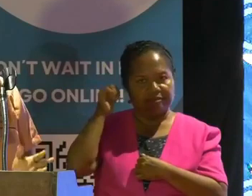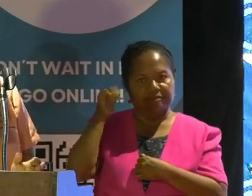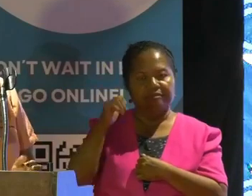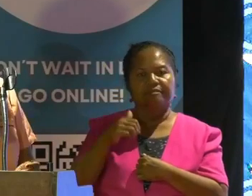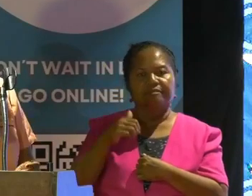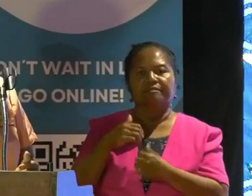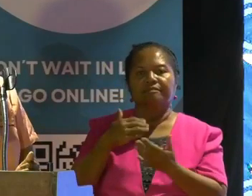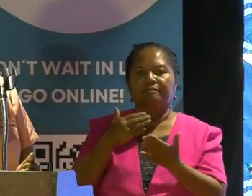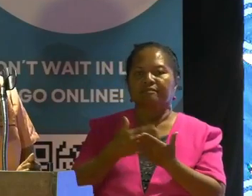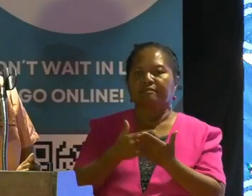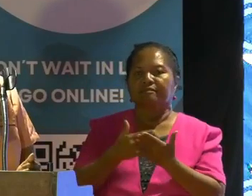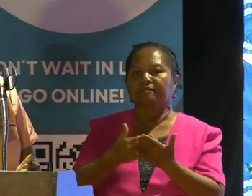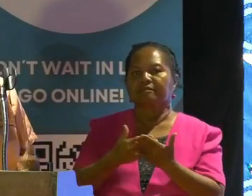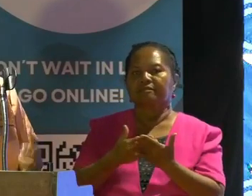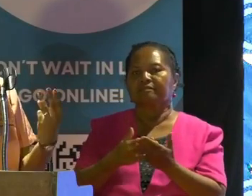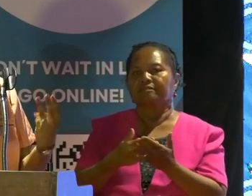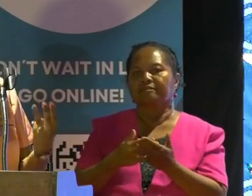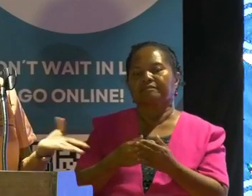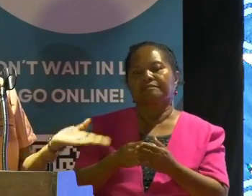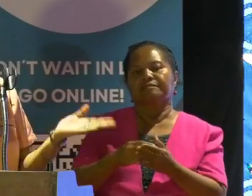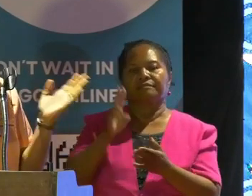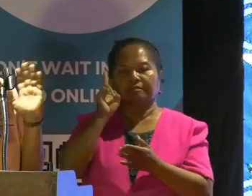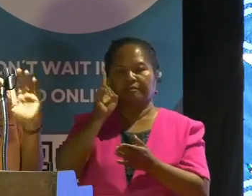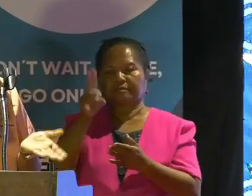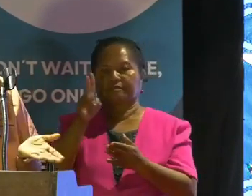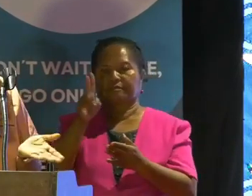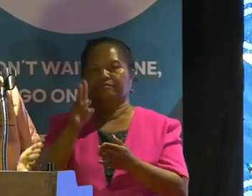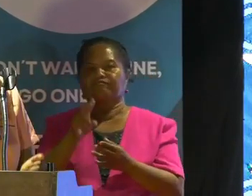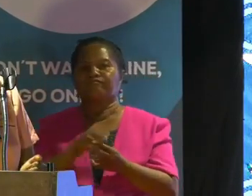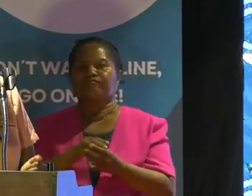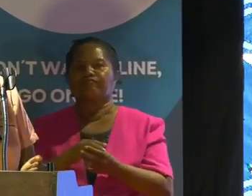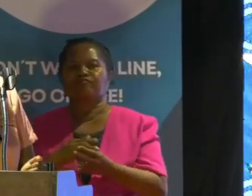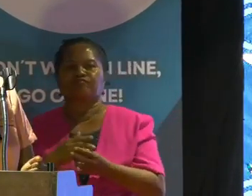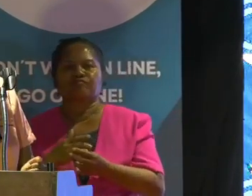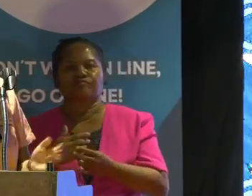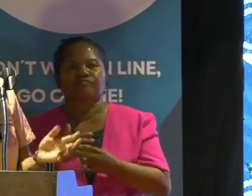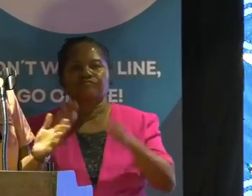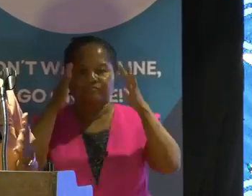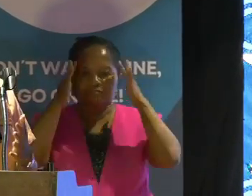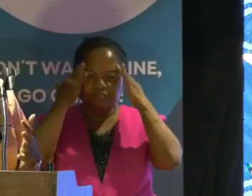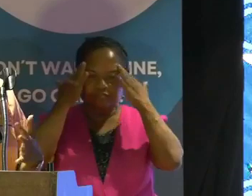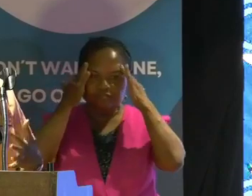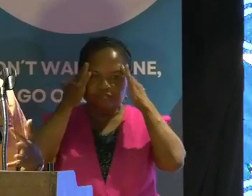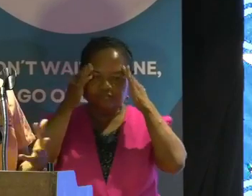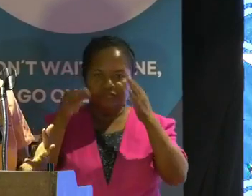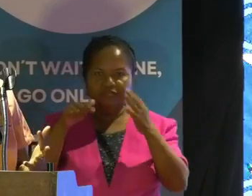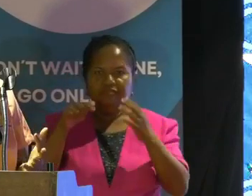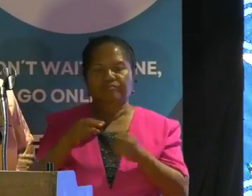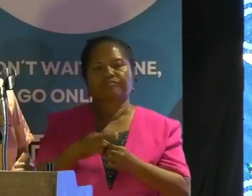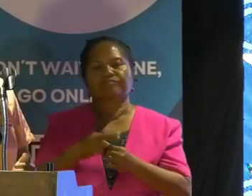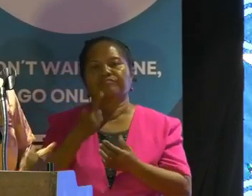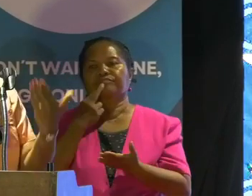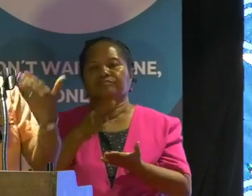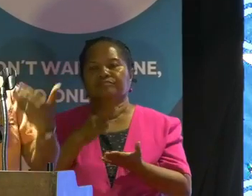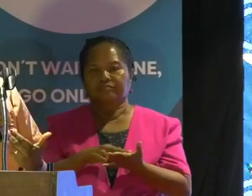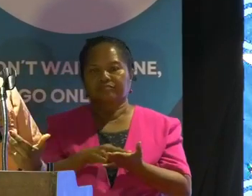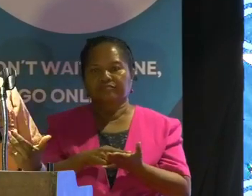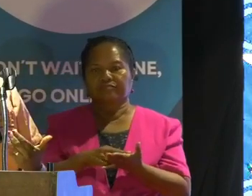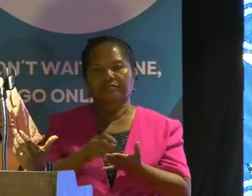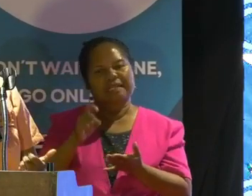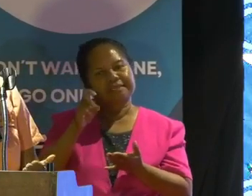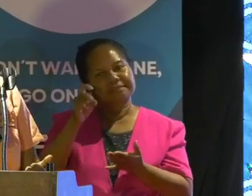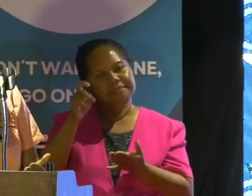onto the electronic platforms, LinkedIn, Facebook, all of this is pre-recorded. So suppose